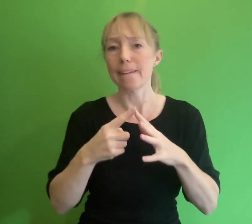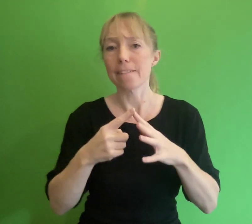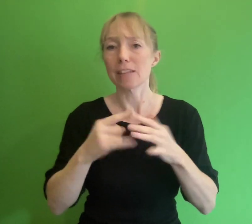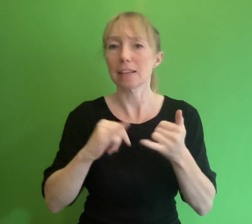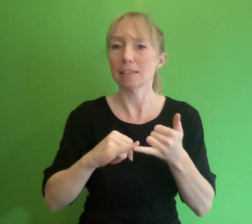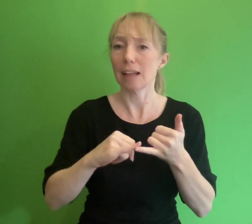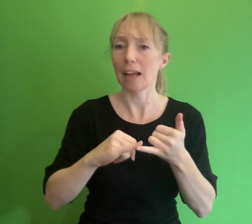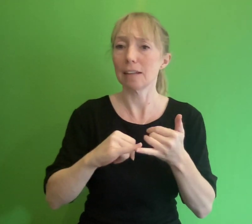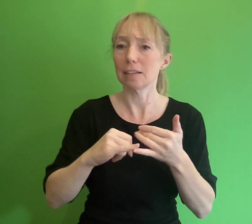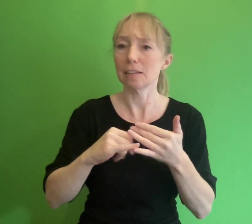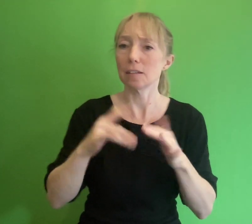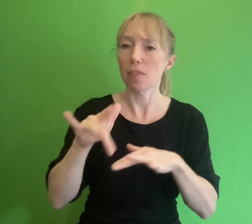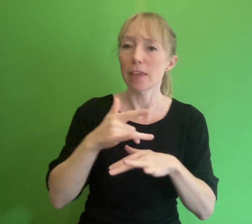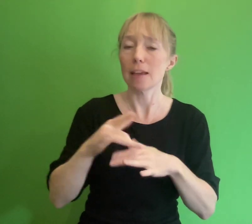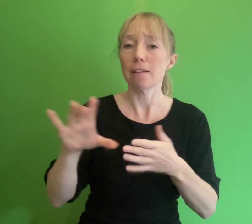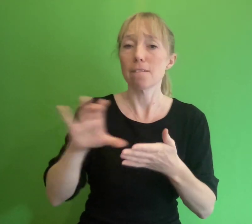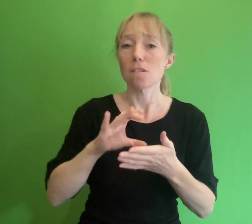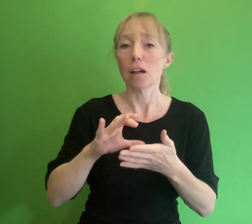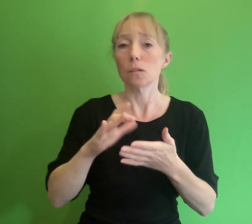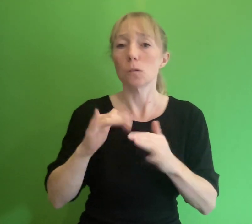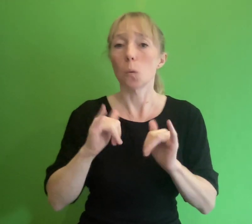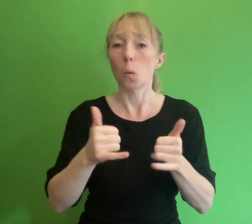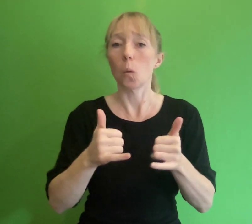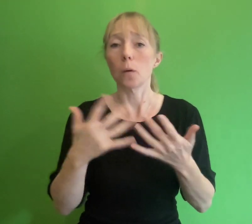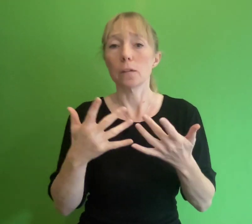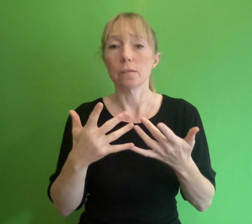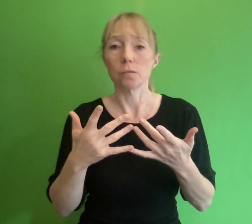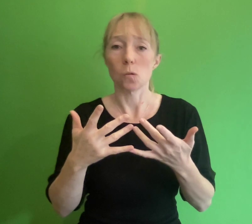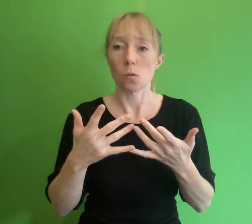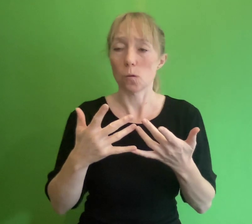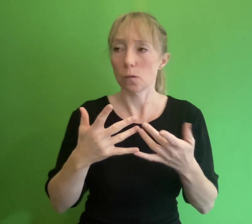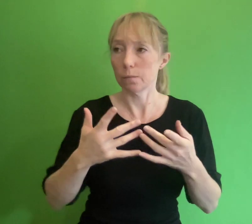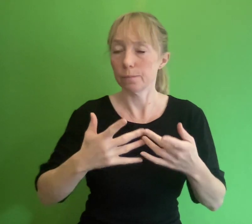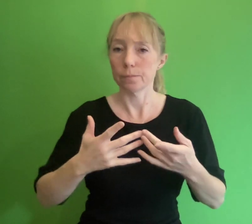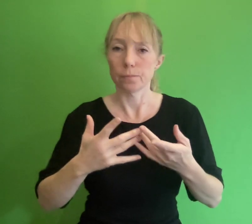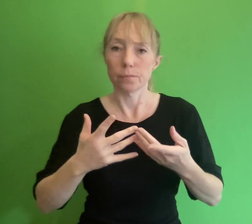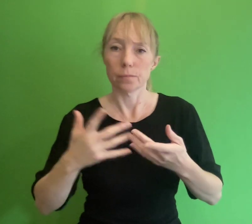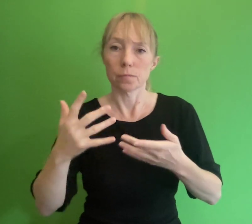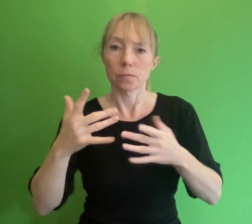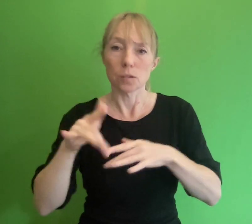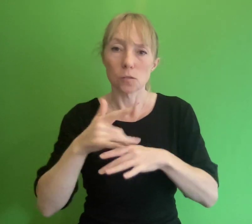Maker of the Year. They currently have a screenplay in development with Channel 4.